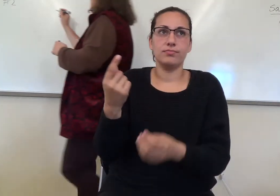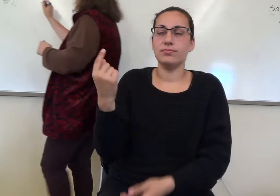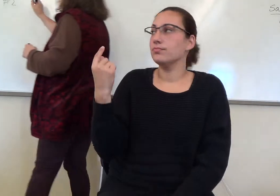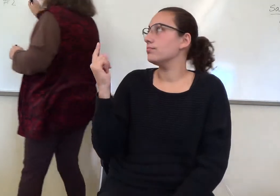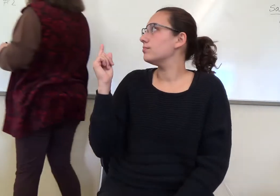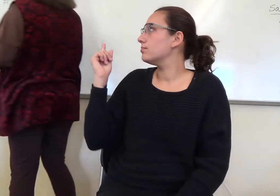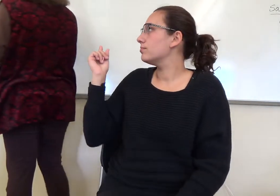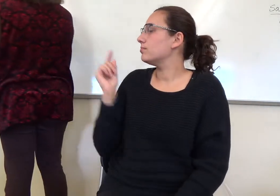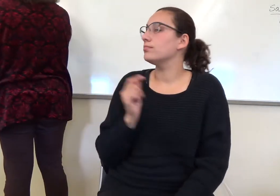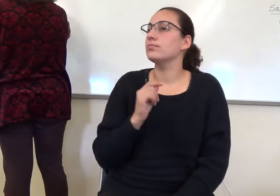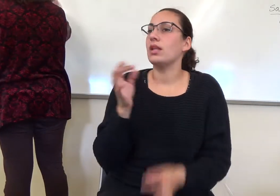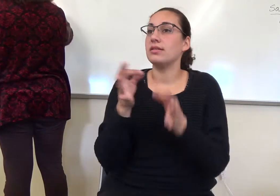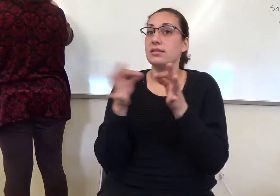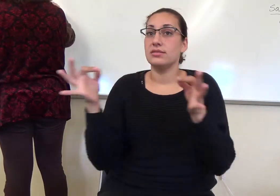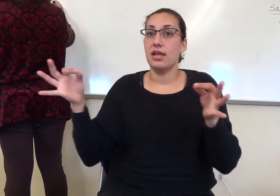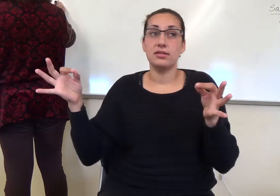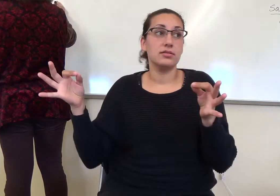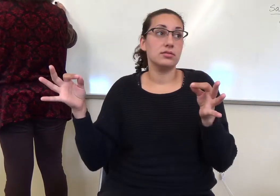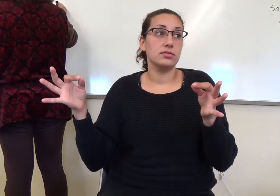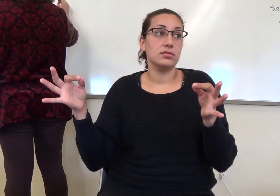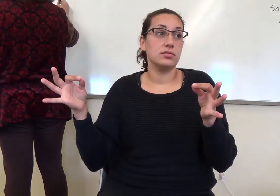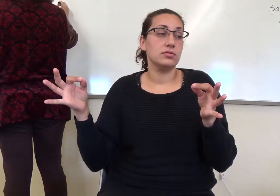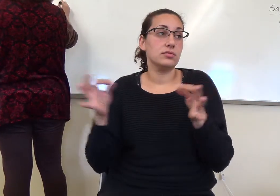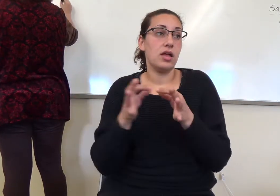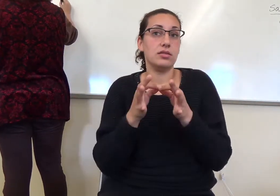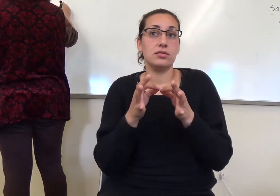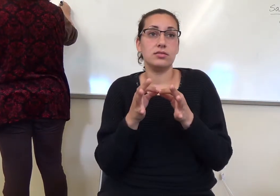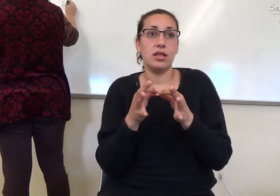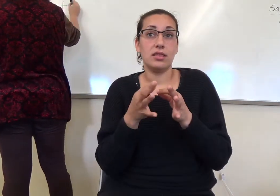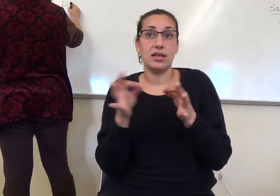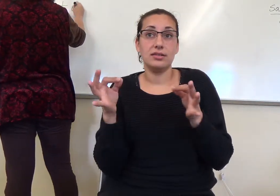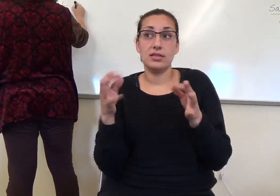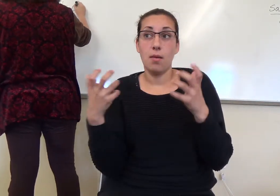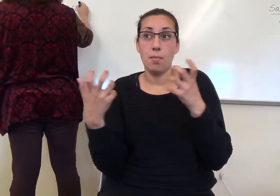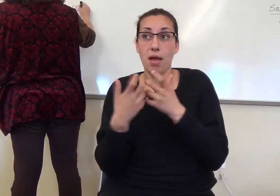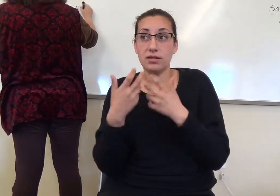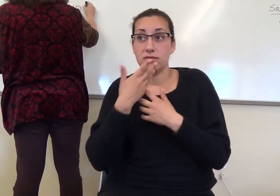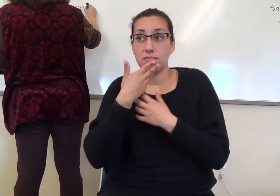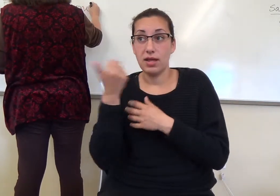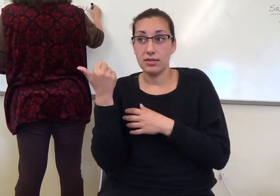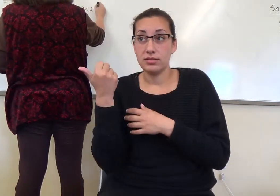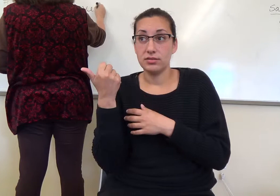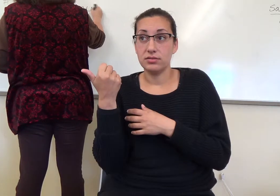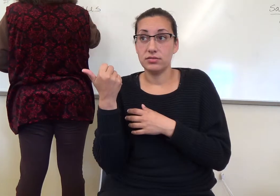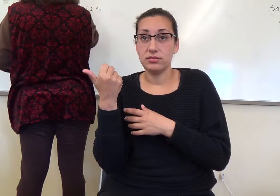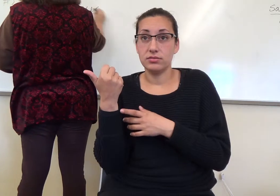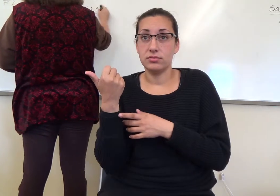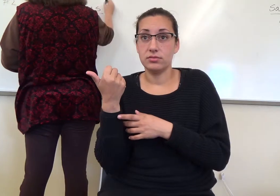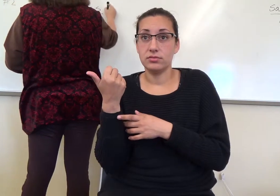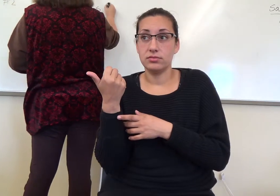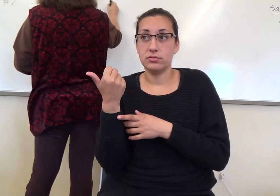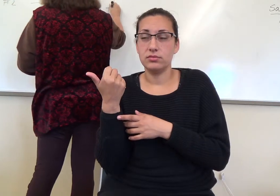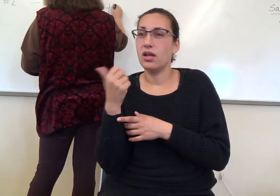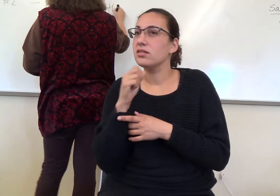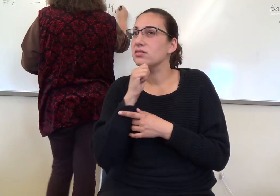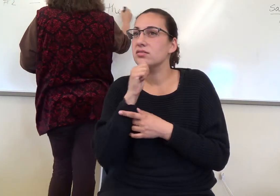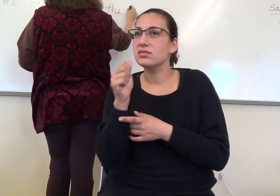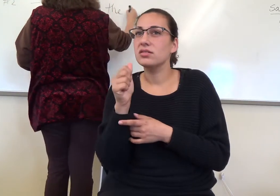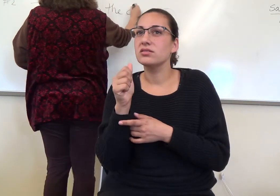The sentence that comes the closest. It doesn't mean